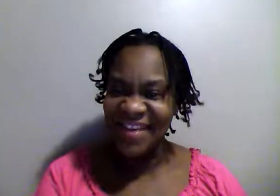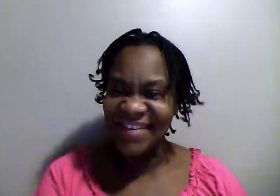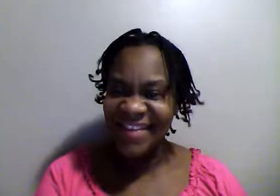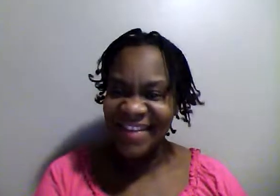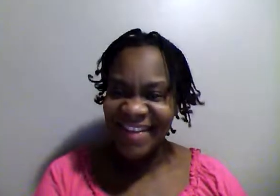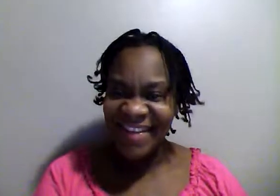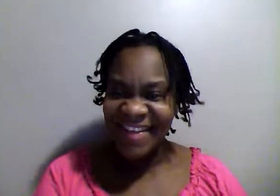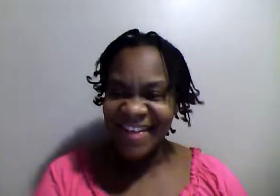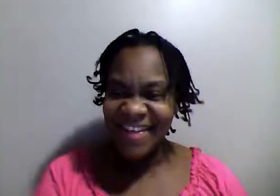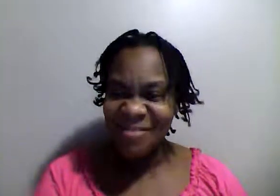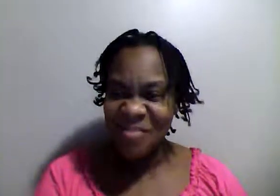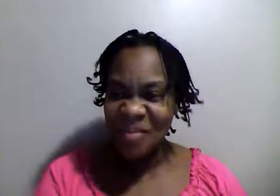eh?